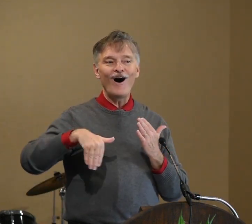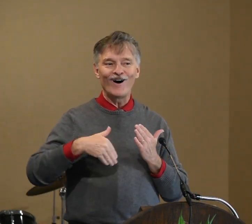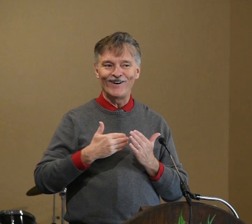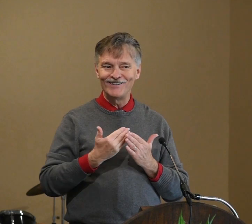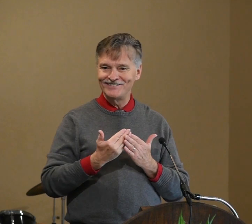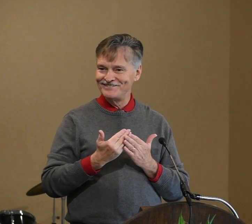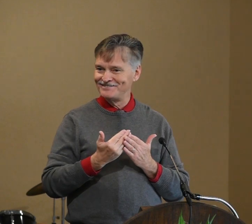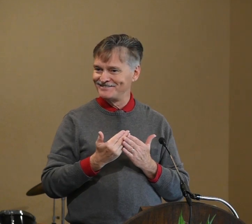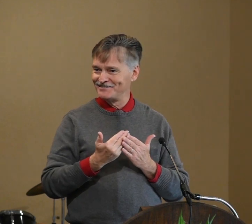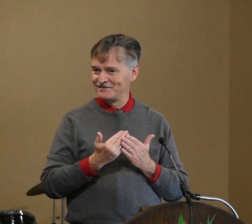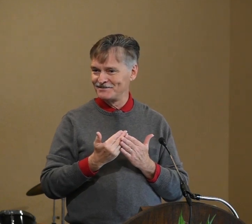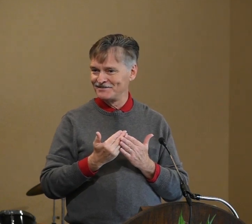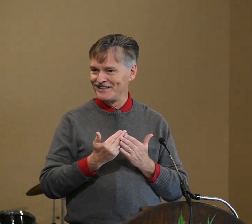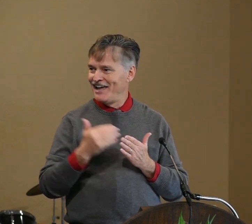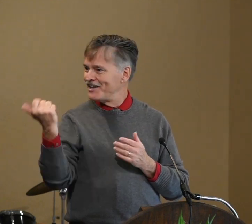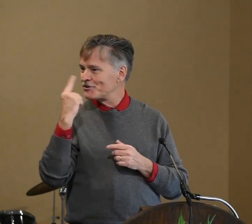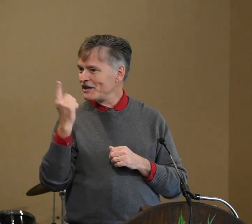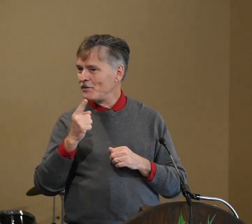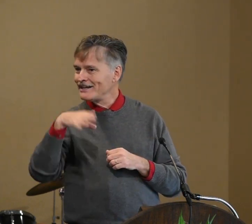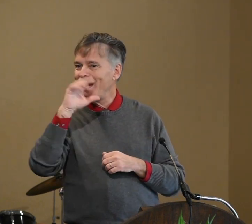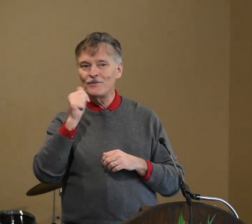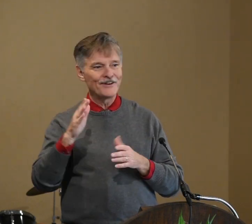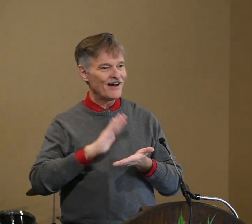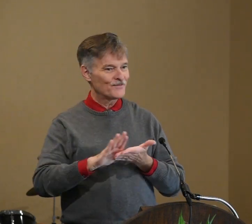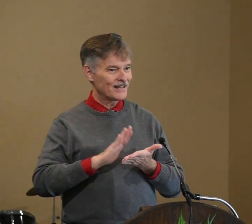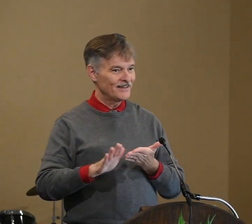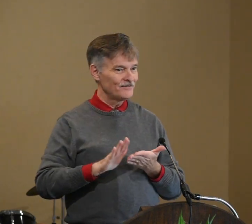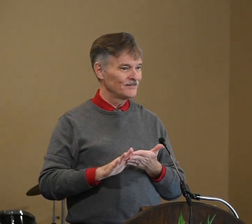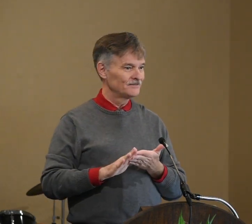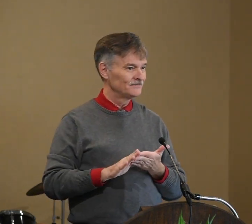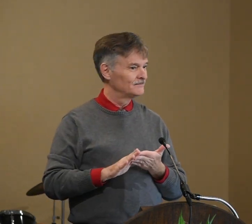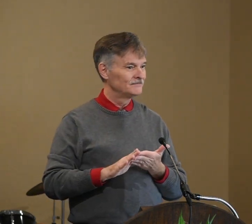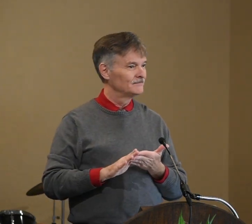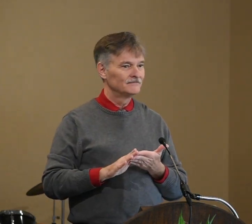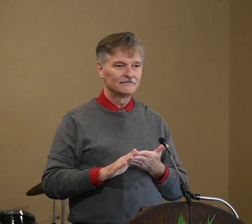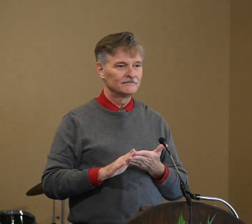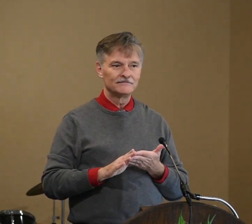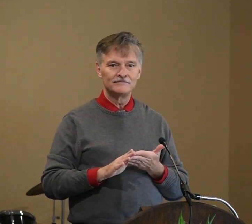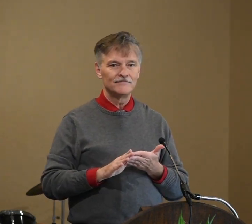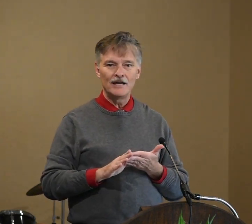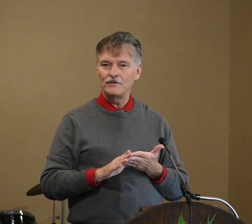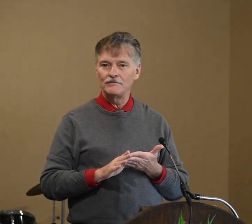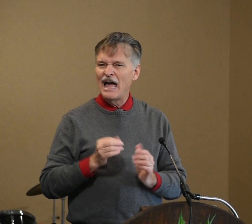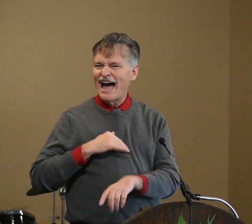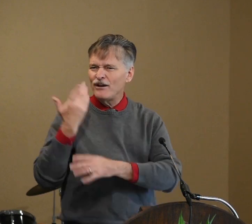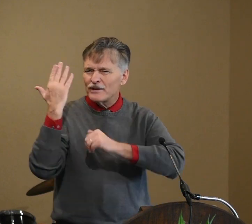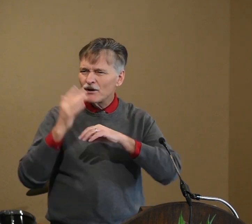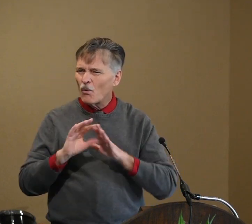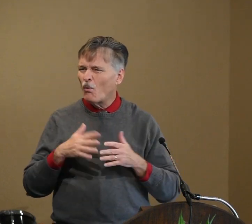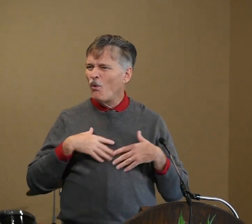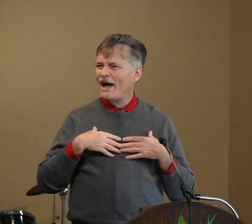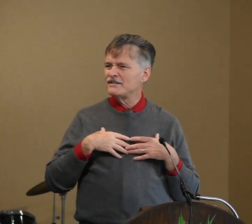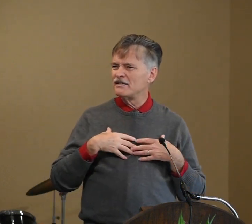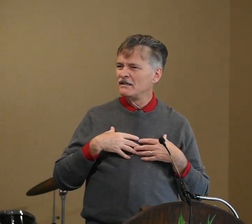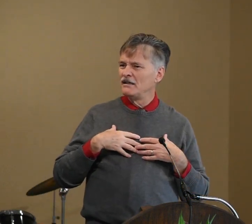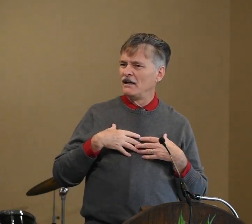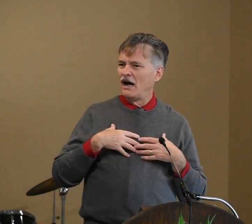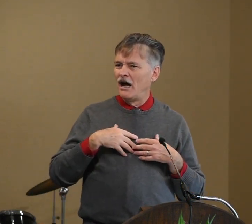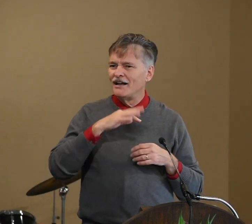all. Is there anyone God will not forgive? No. I don't care what